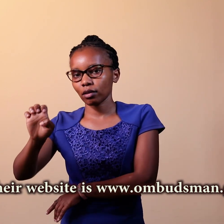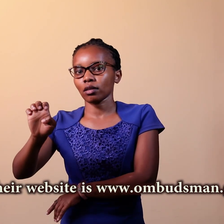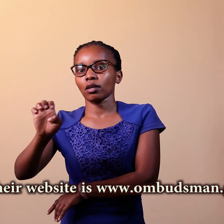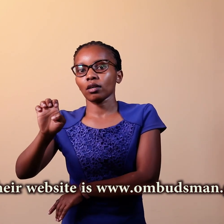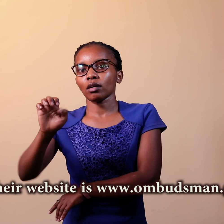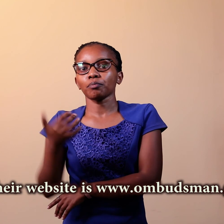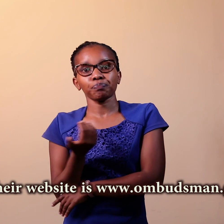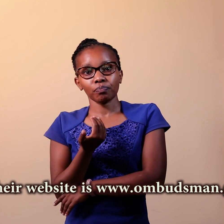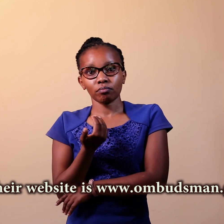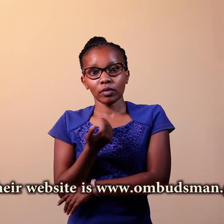And. Their website. www.